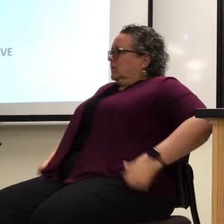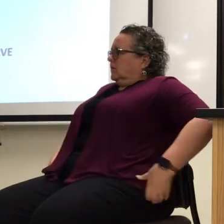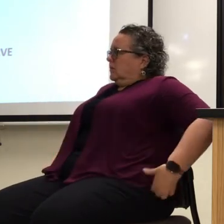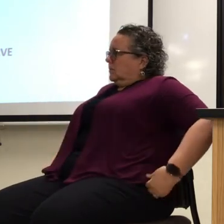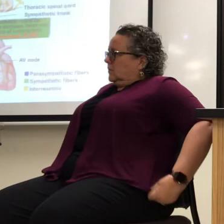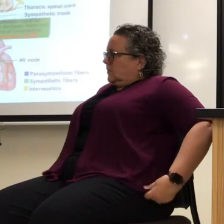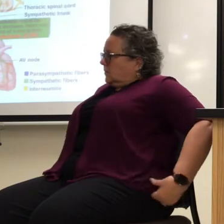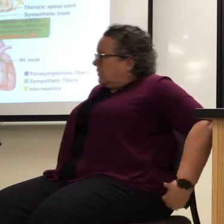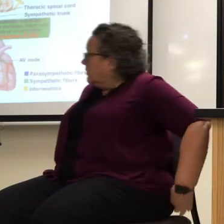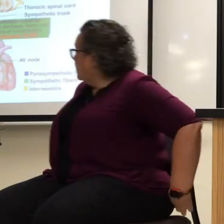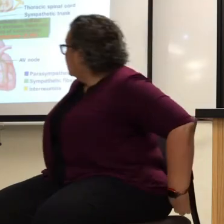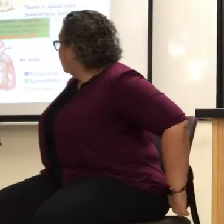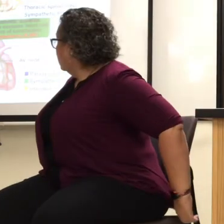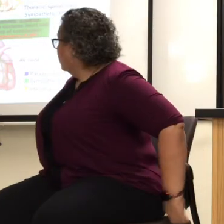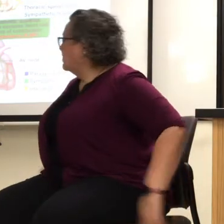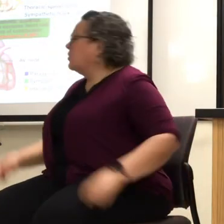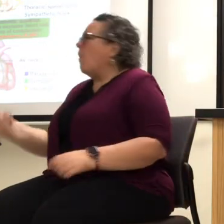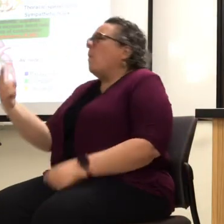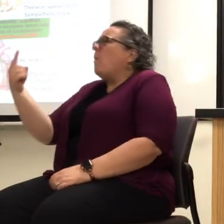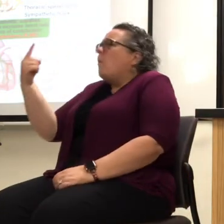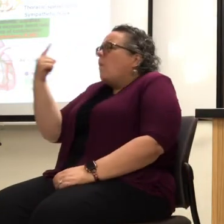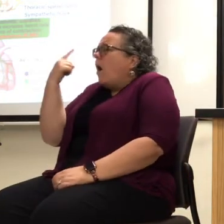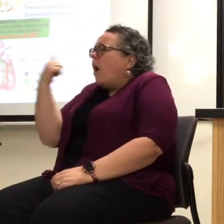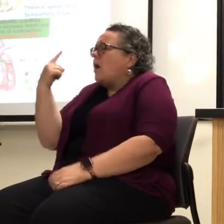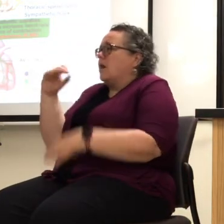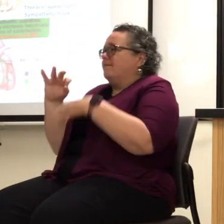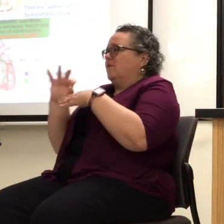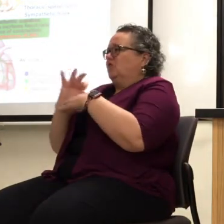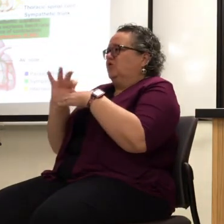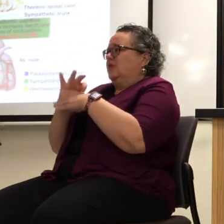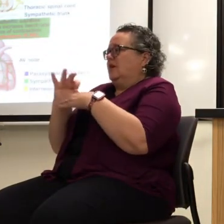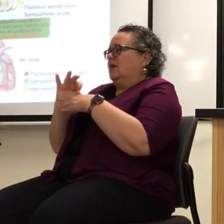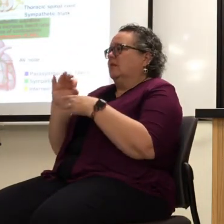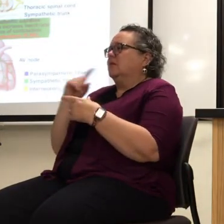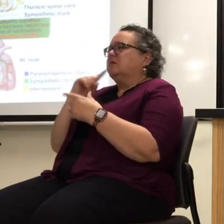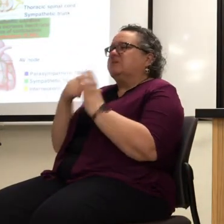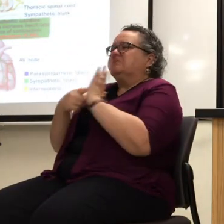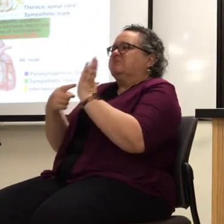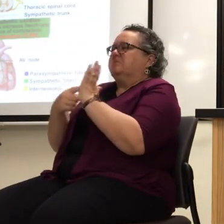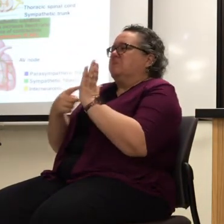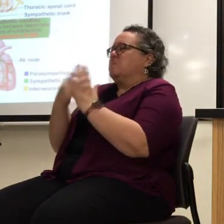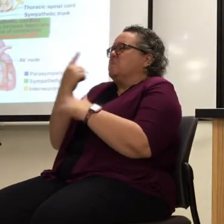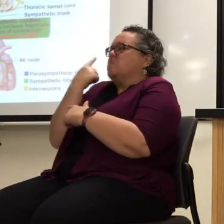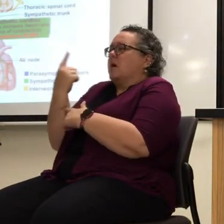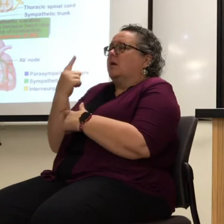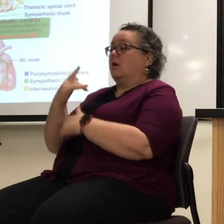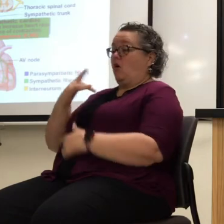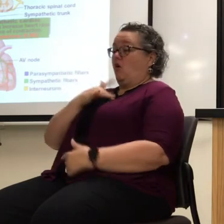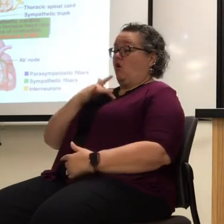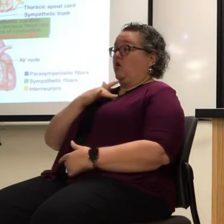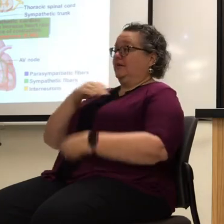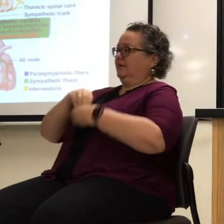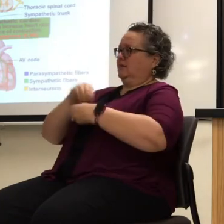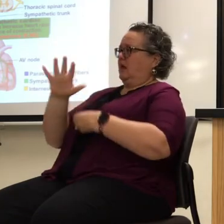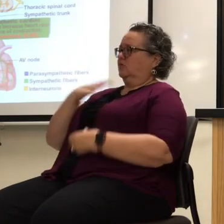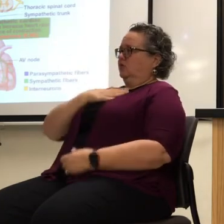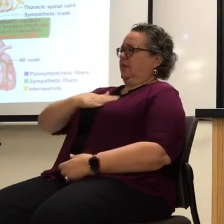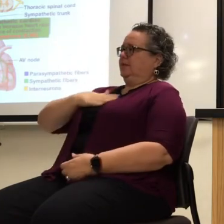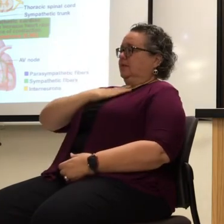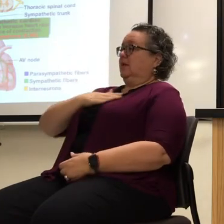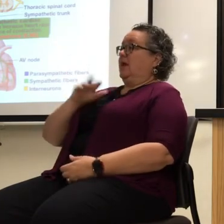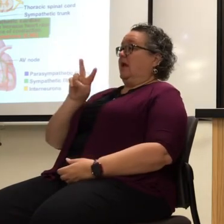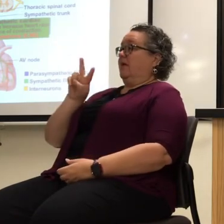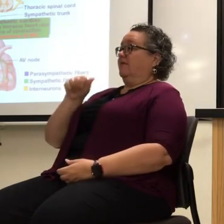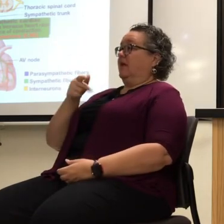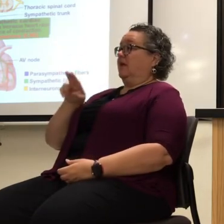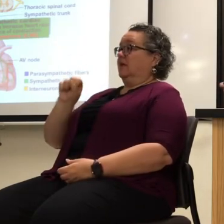To give you one function of what it actually affects. For example, the heart is in the chest, and basically the vagus